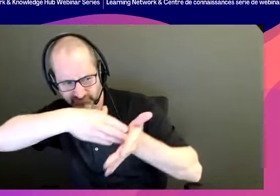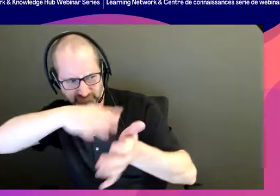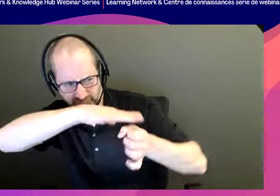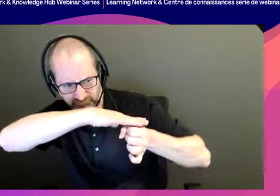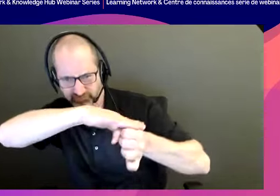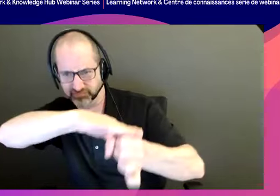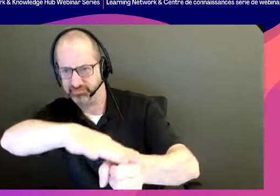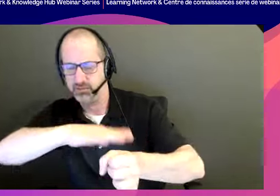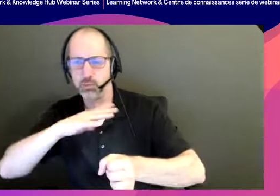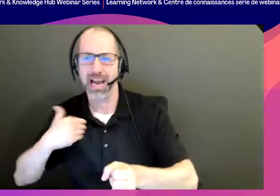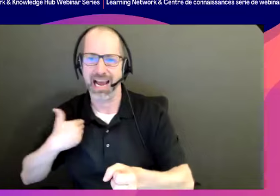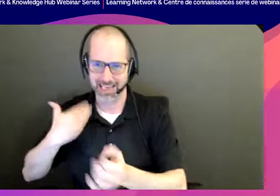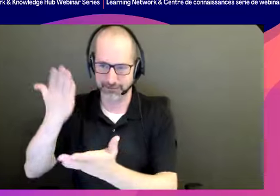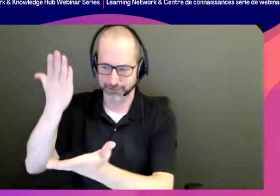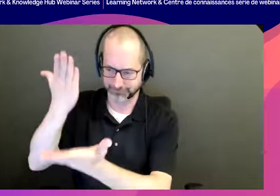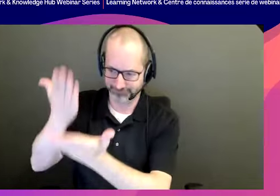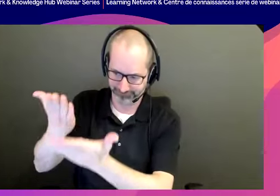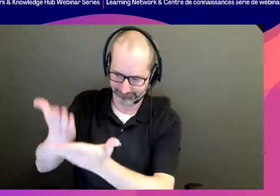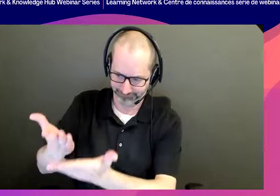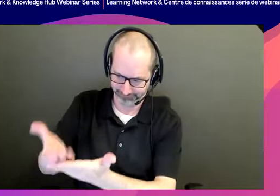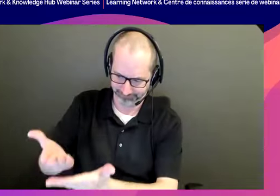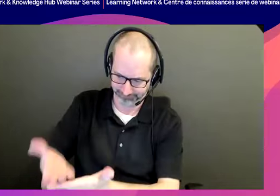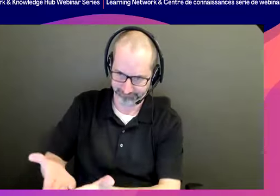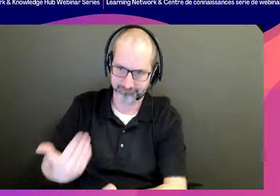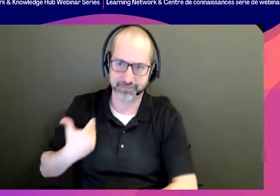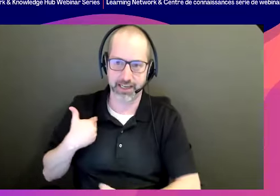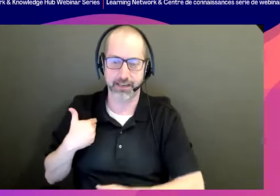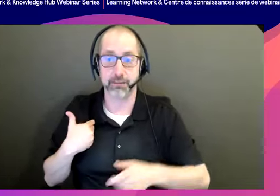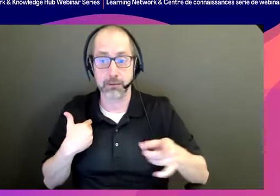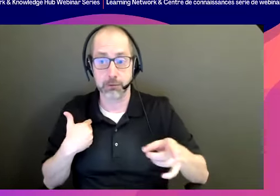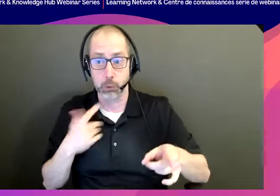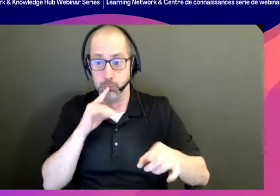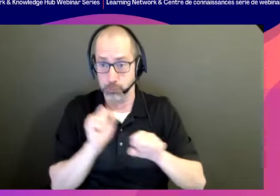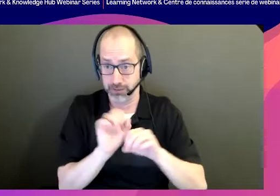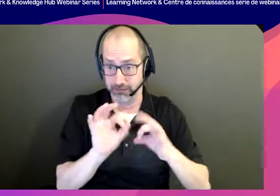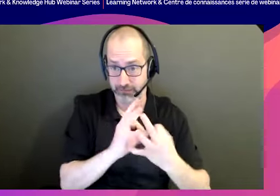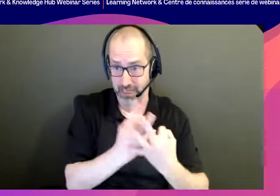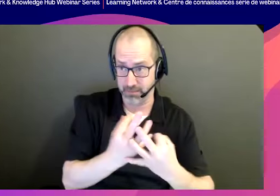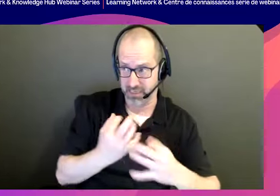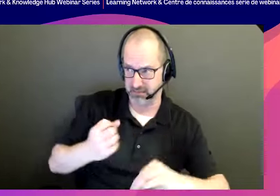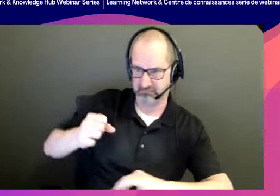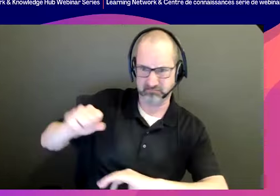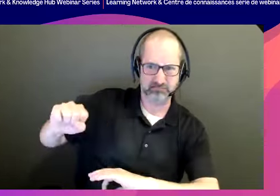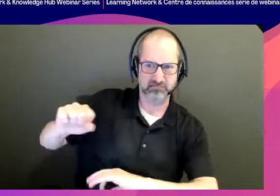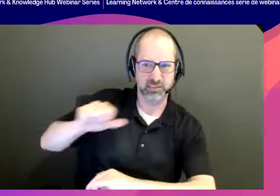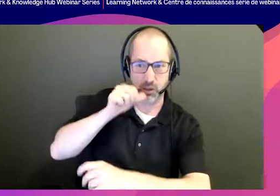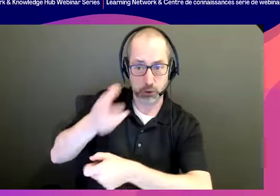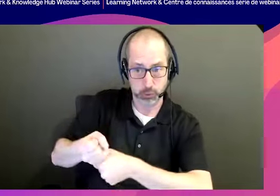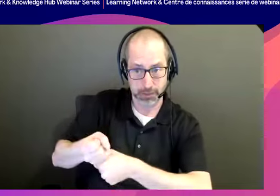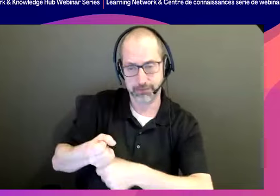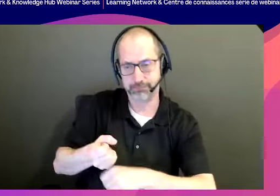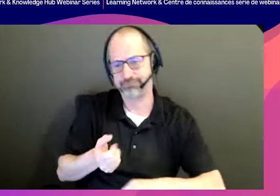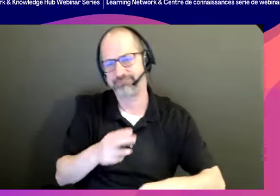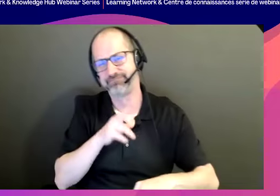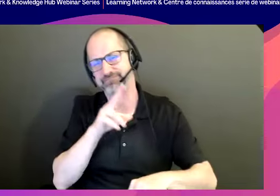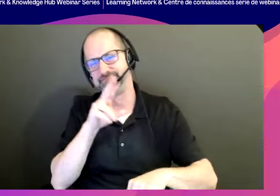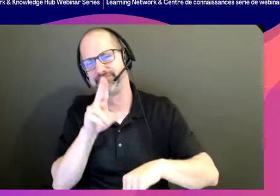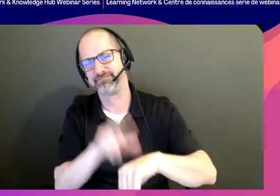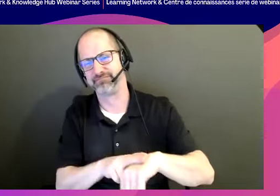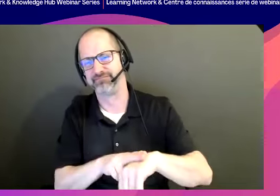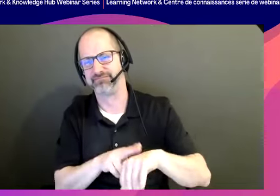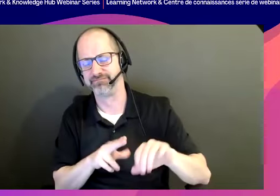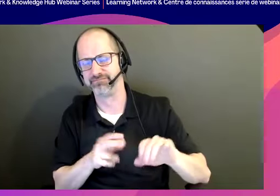mistrust you observe from the family is very understandable. If they're afraid, they don't feel